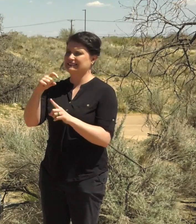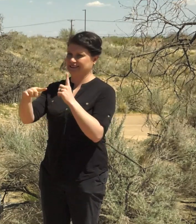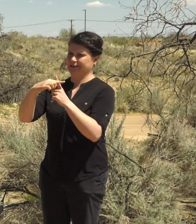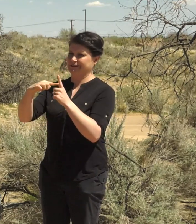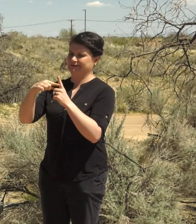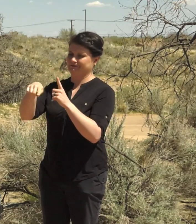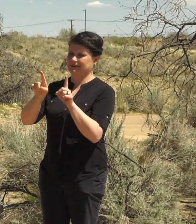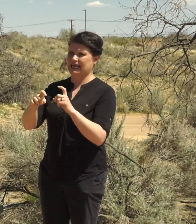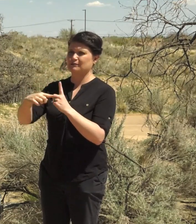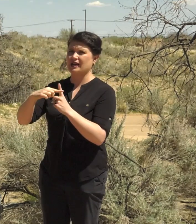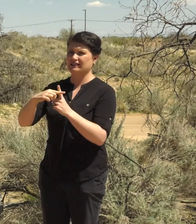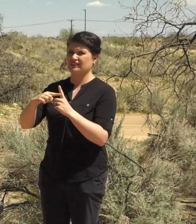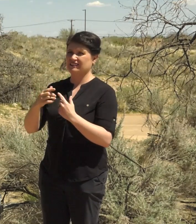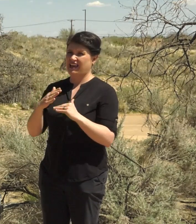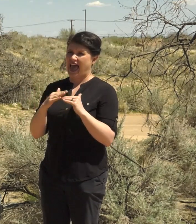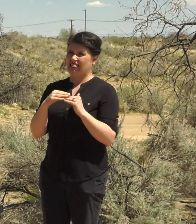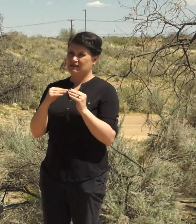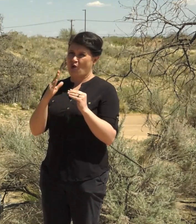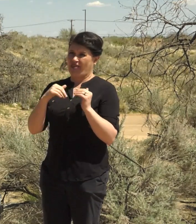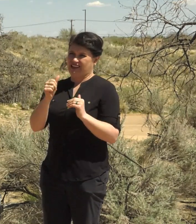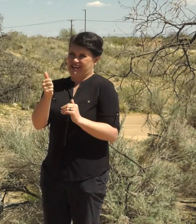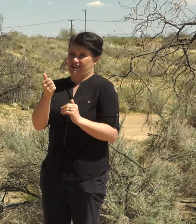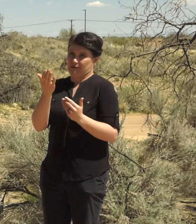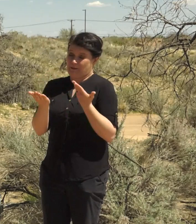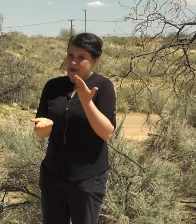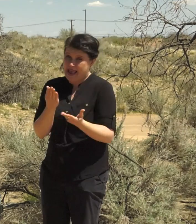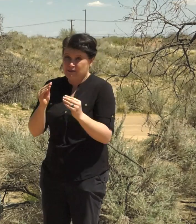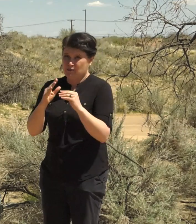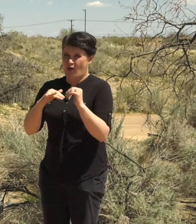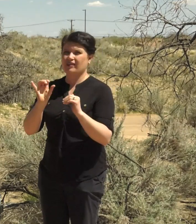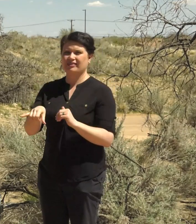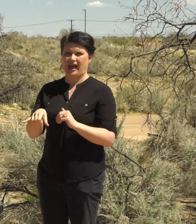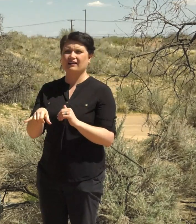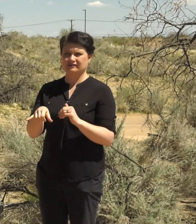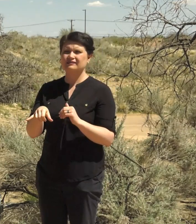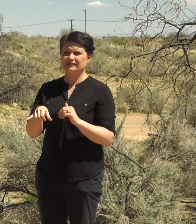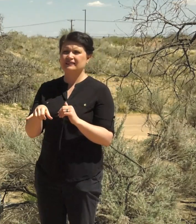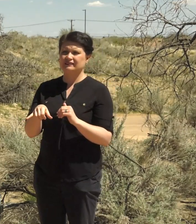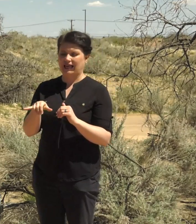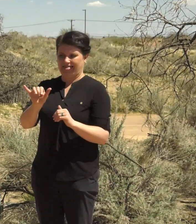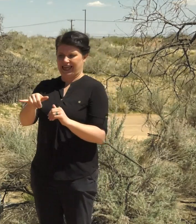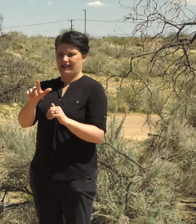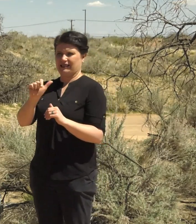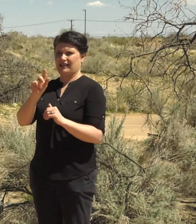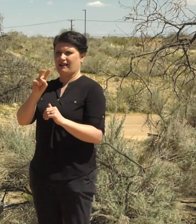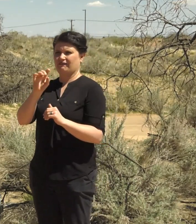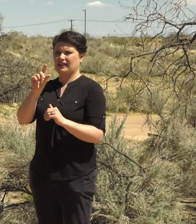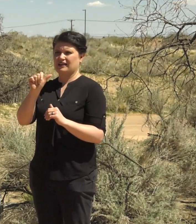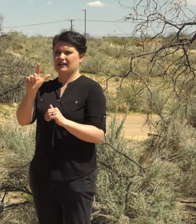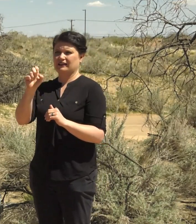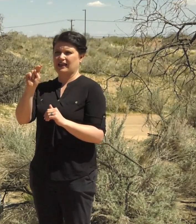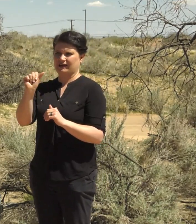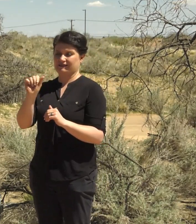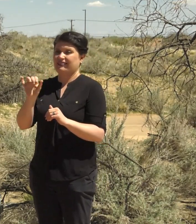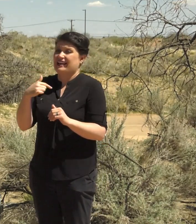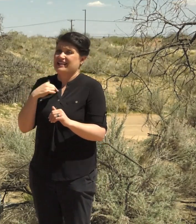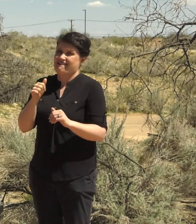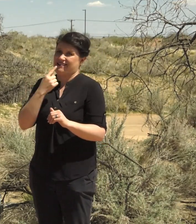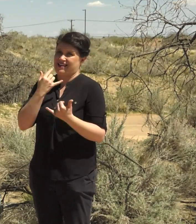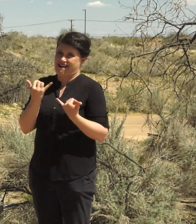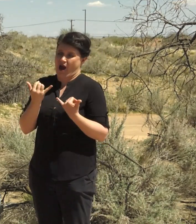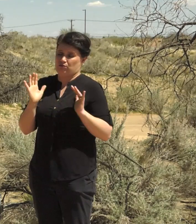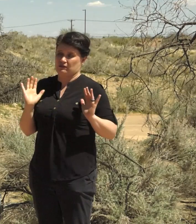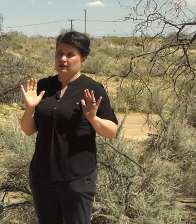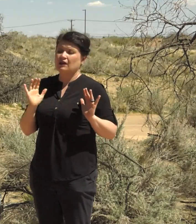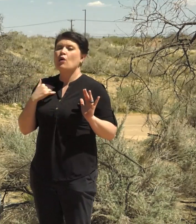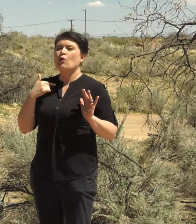least 10 plus cases, if not more, at this facility. So that's what we're able to share now. We're going to